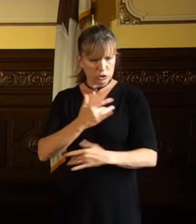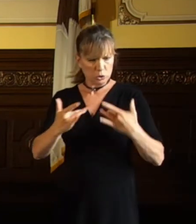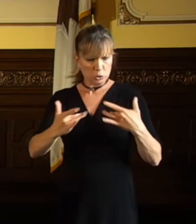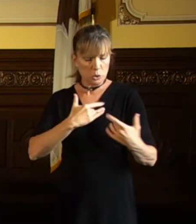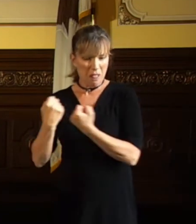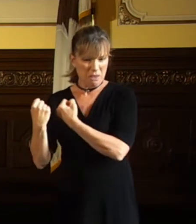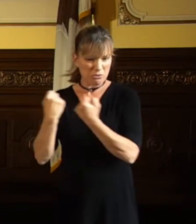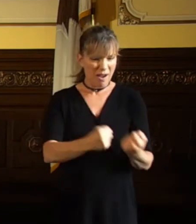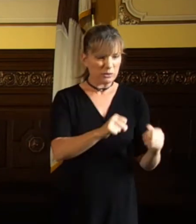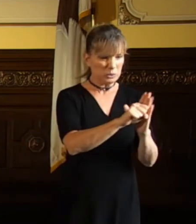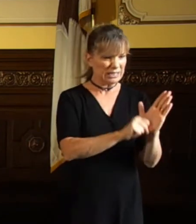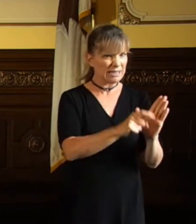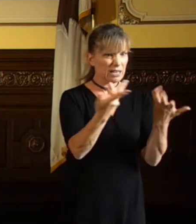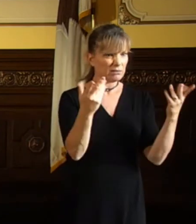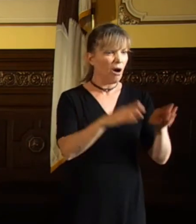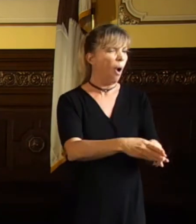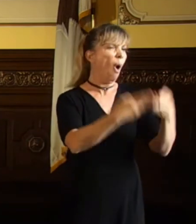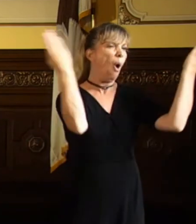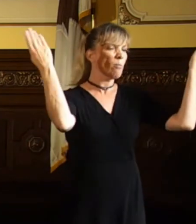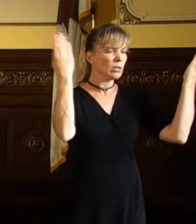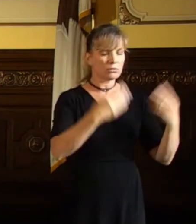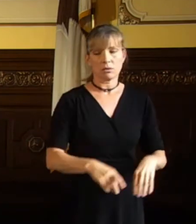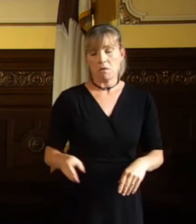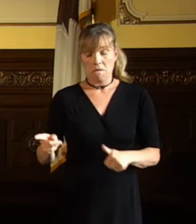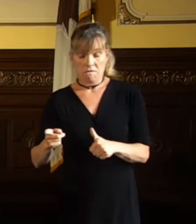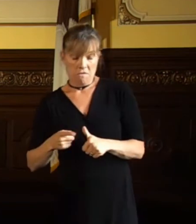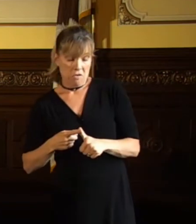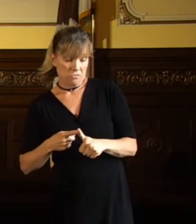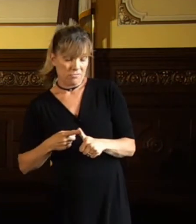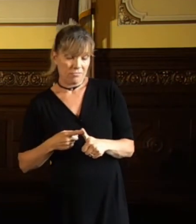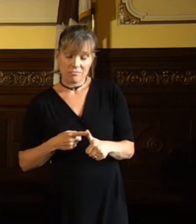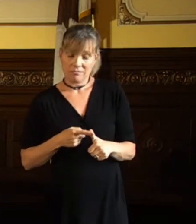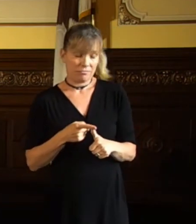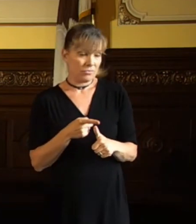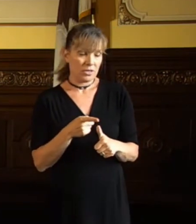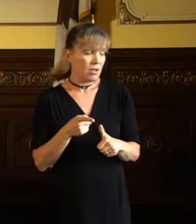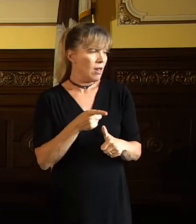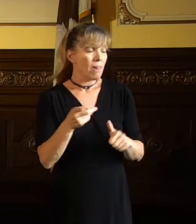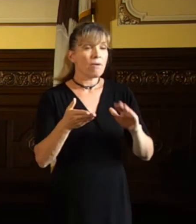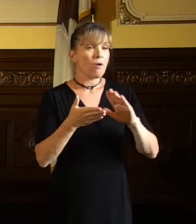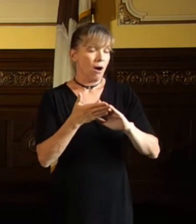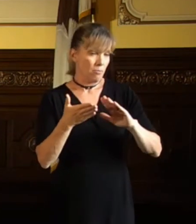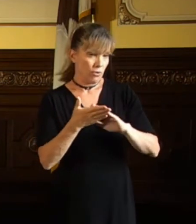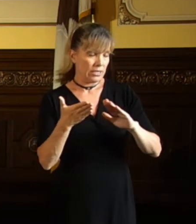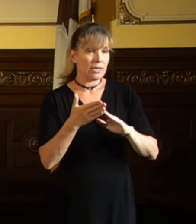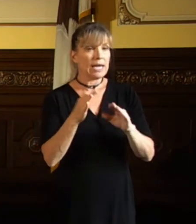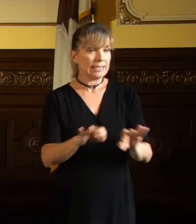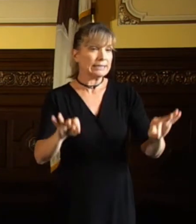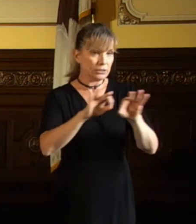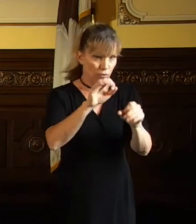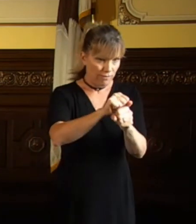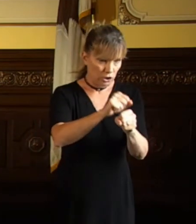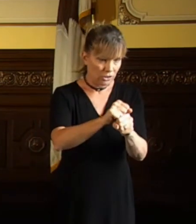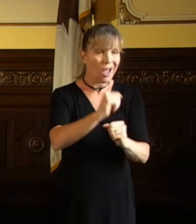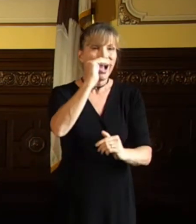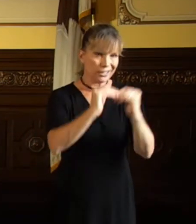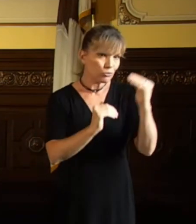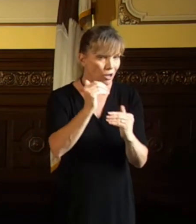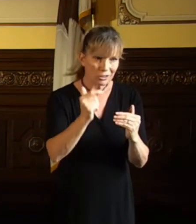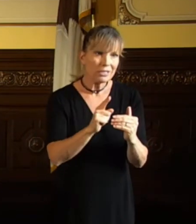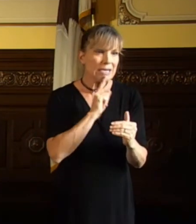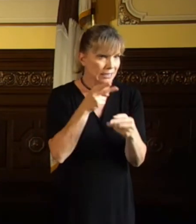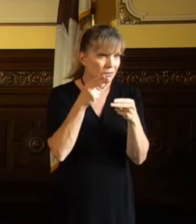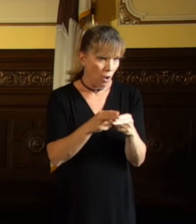that is essentially opened up? Well, first of all, they're operating an essential function. Construction is an